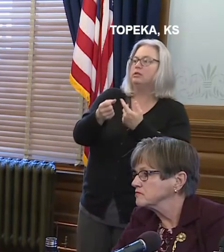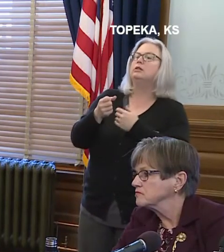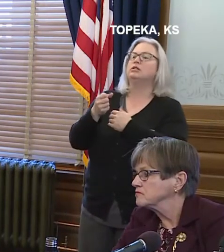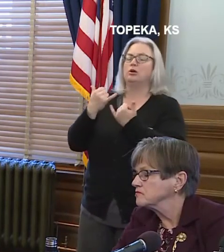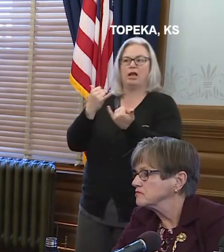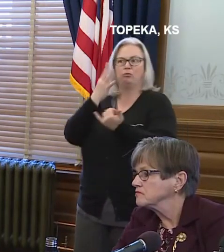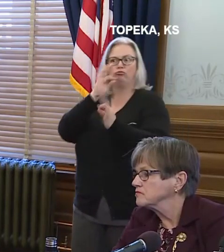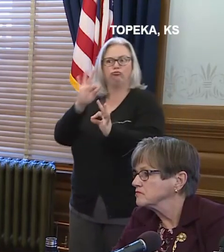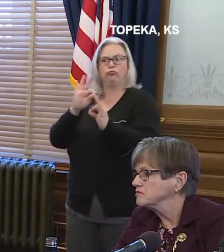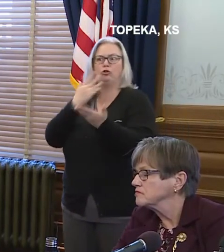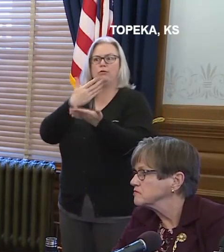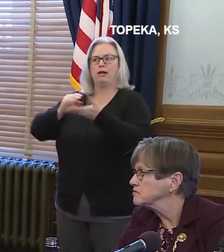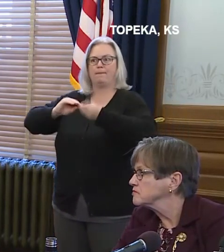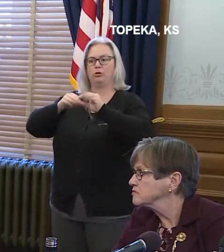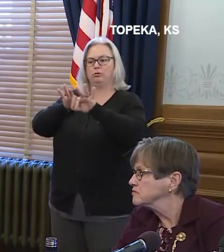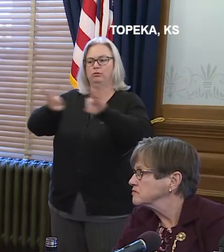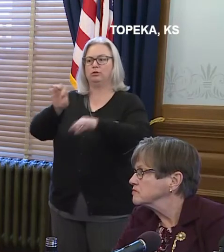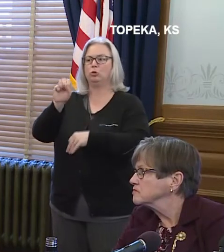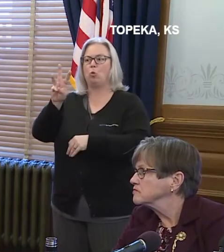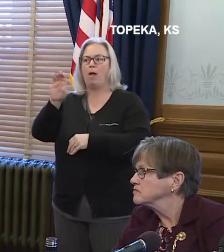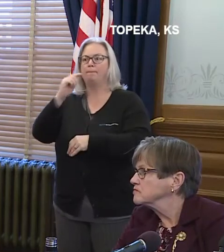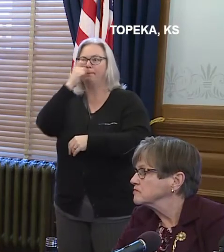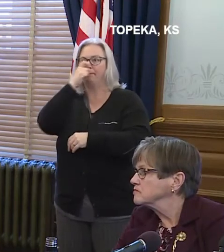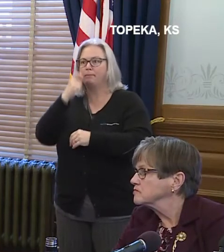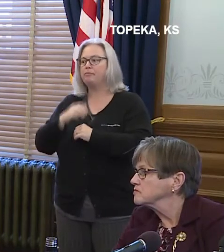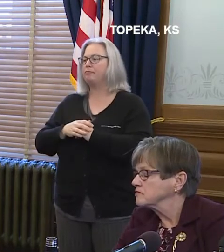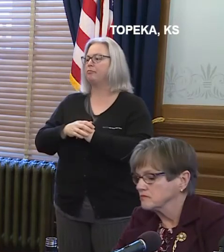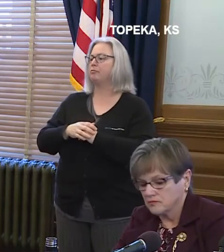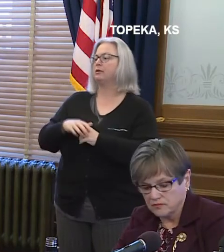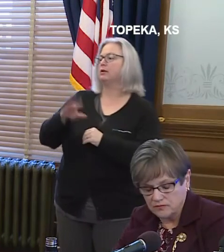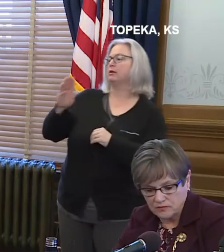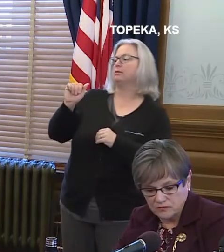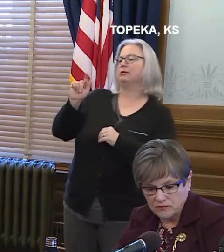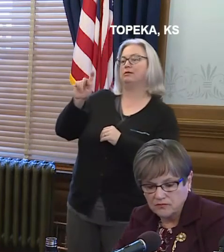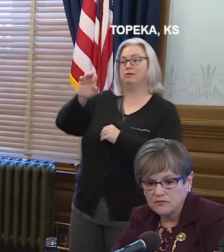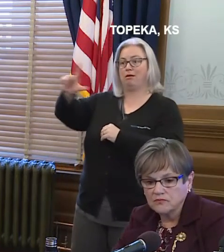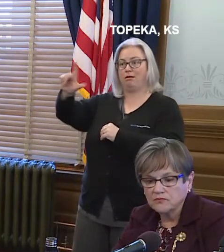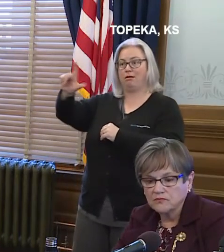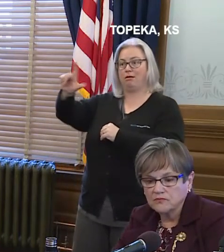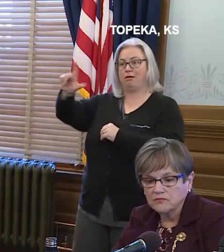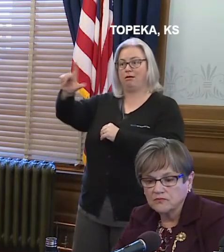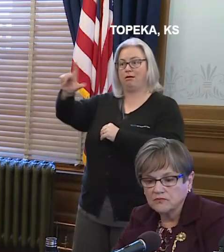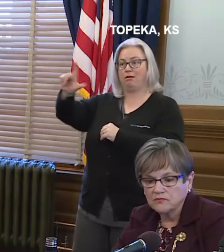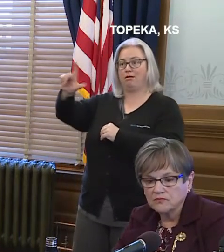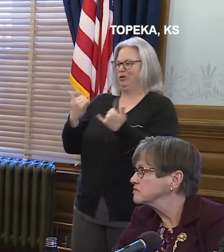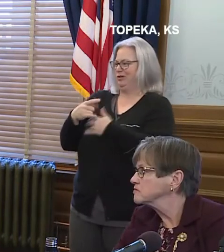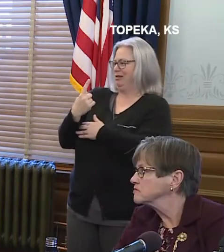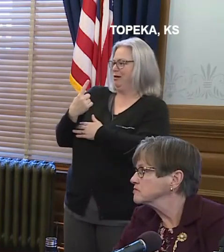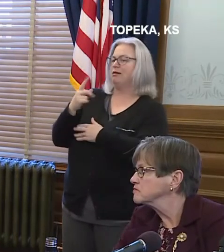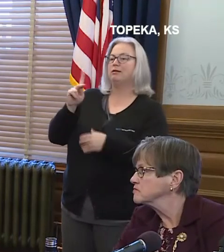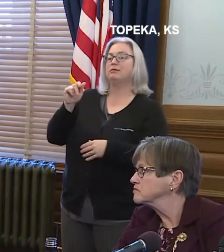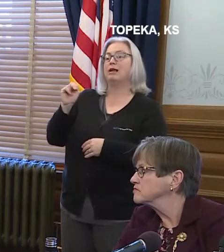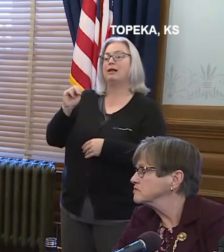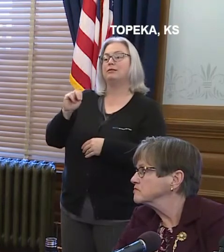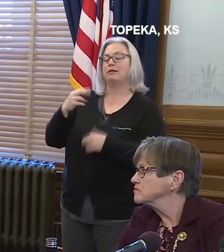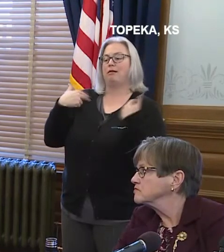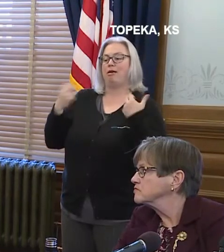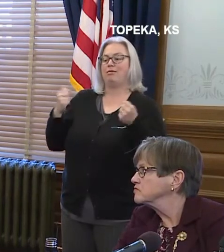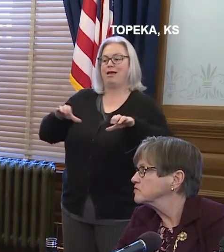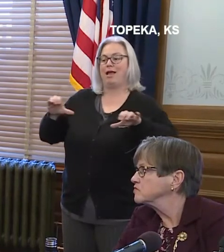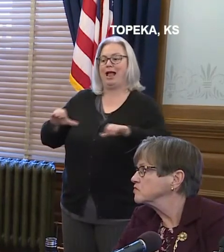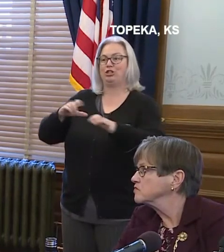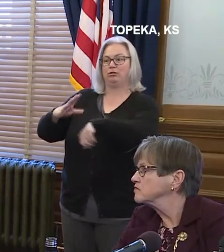pretty good shape about that. The Battelle machine. Today, Kansas Health Action Alert, otherwise